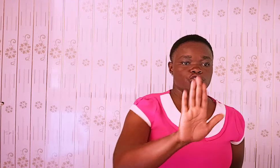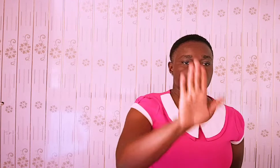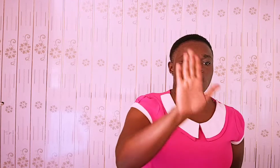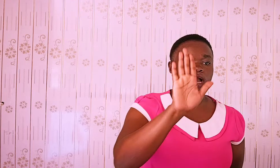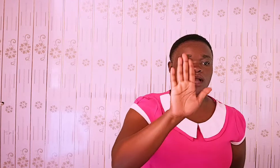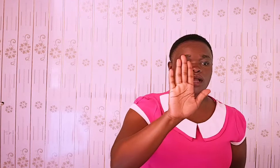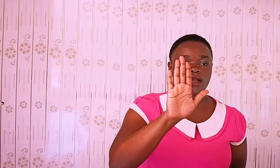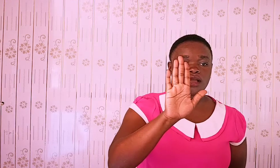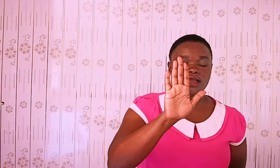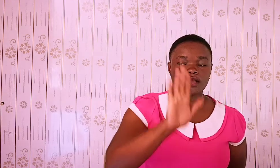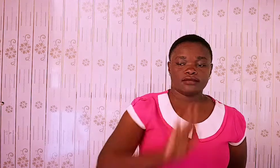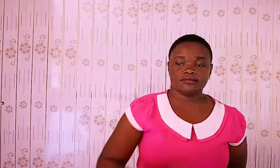Your.